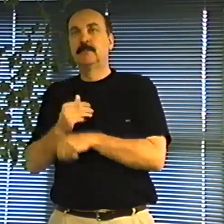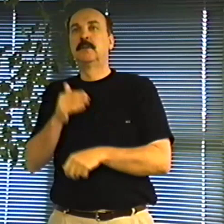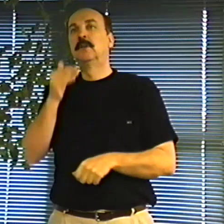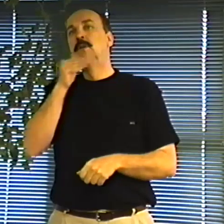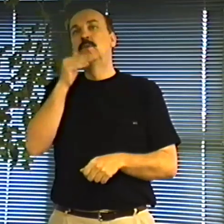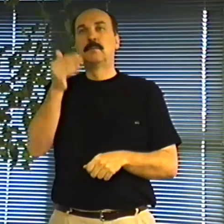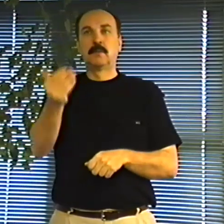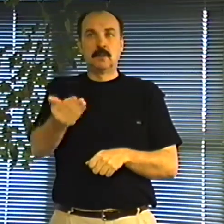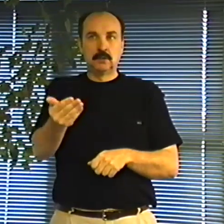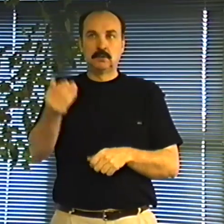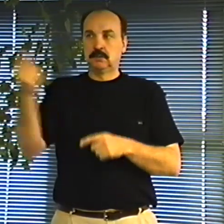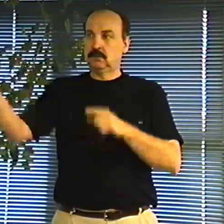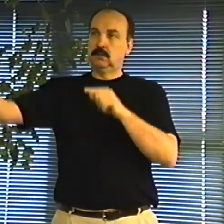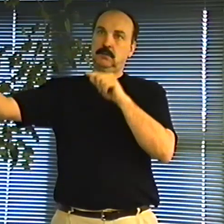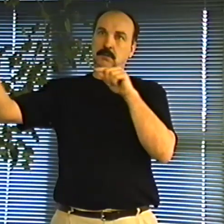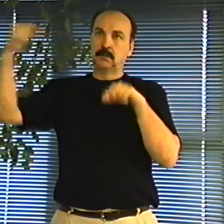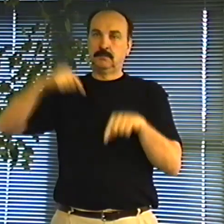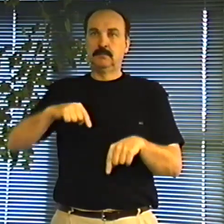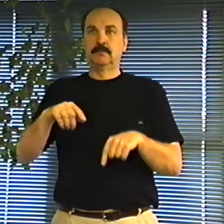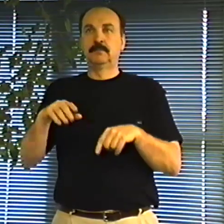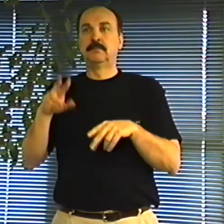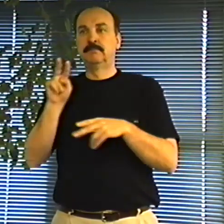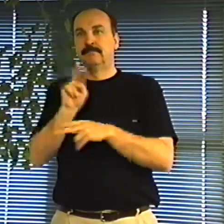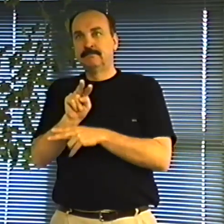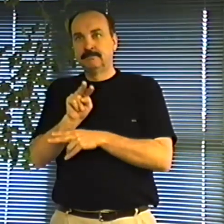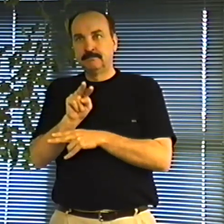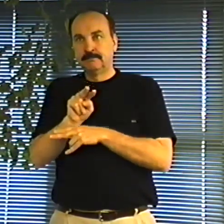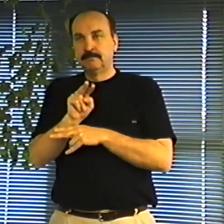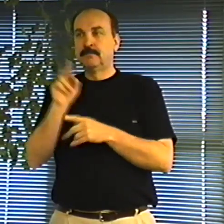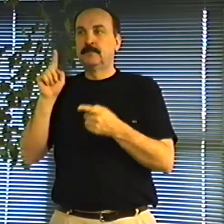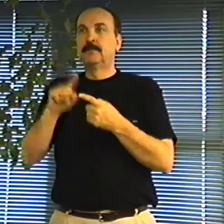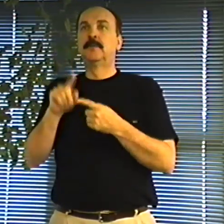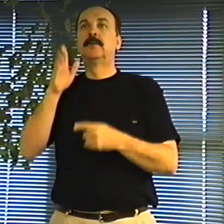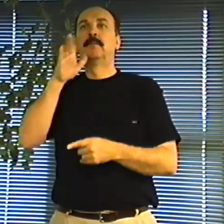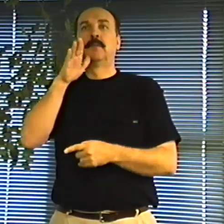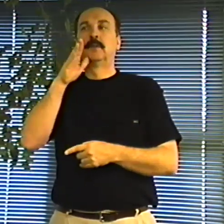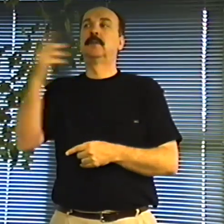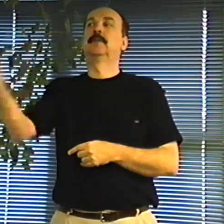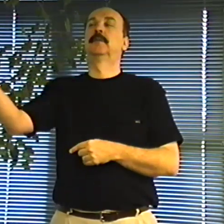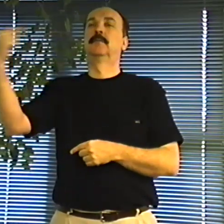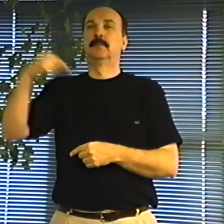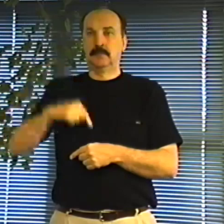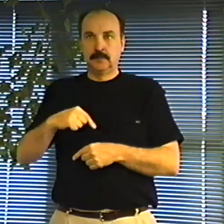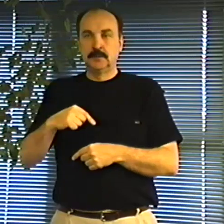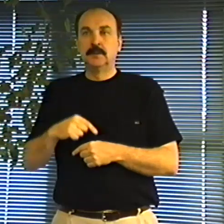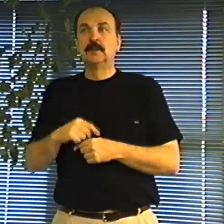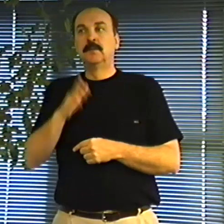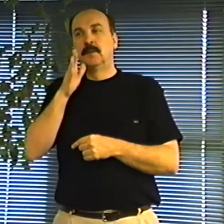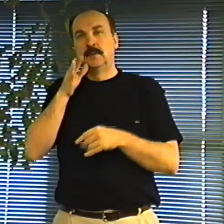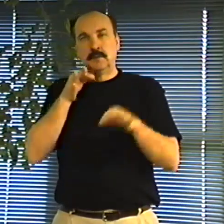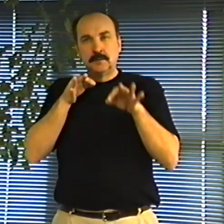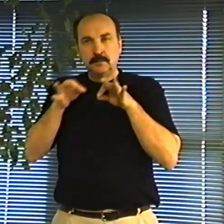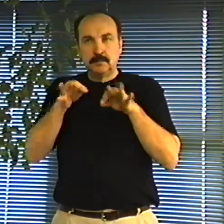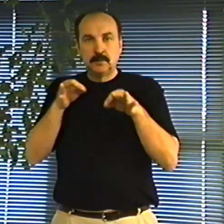after by our neighbors until my grandma got to the house to look after us. And then my mom came home later